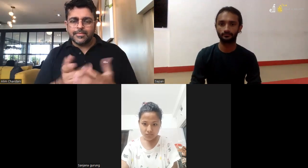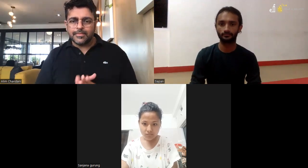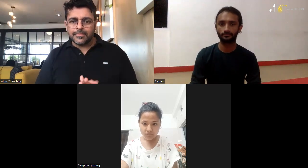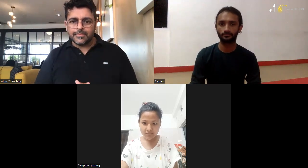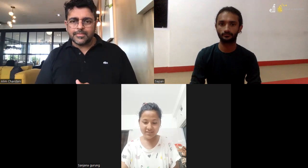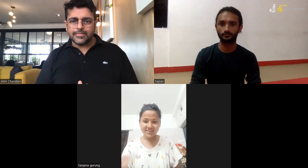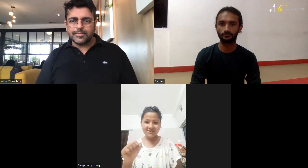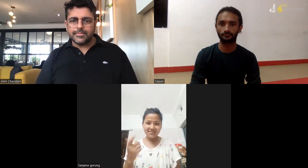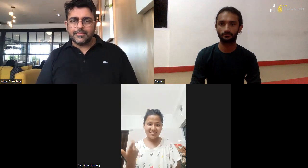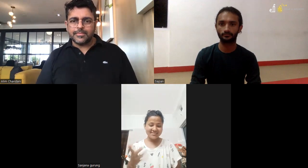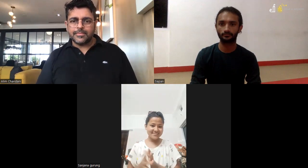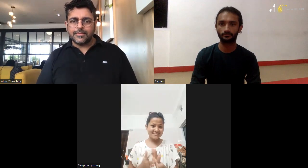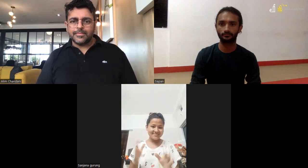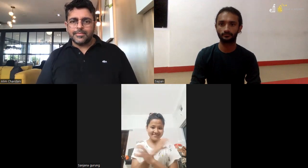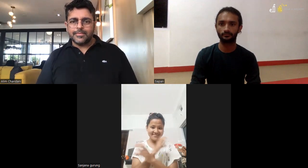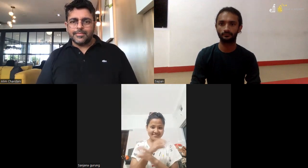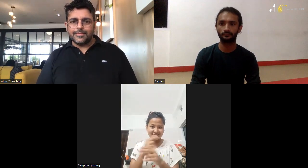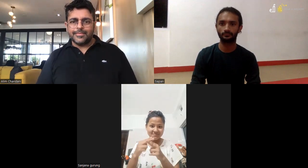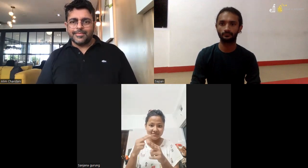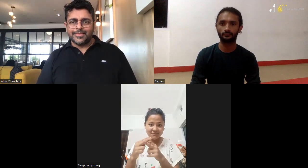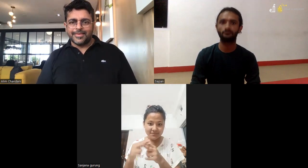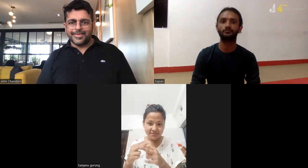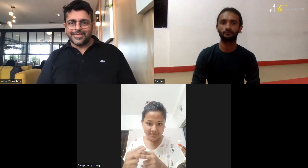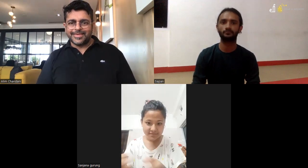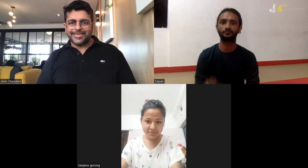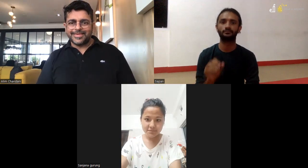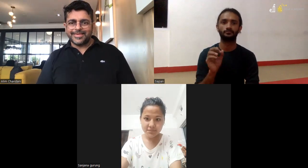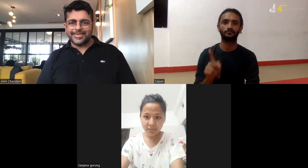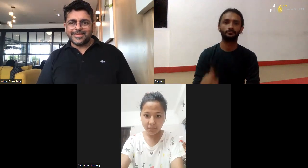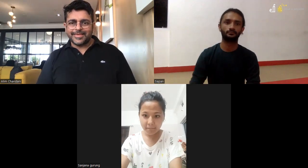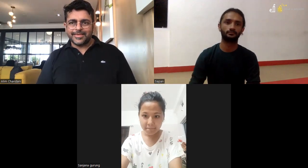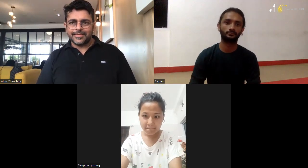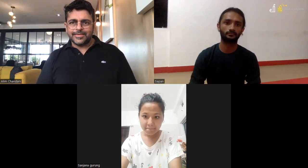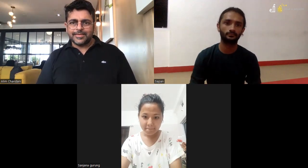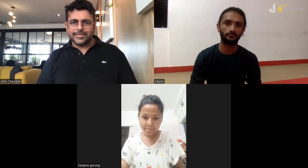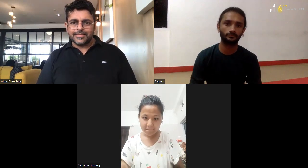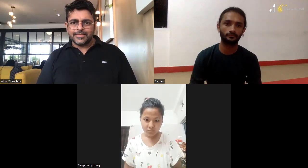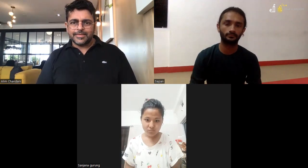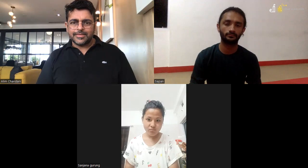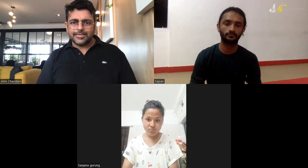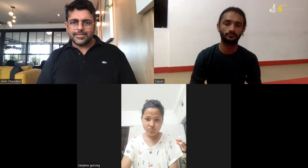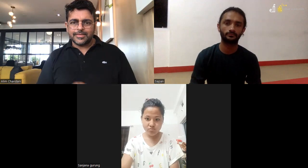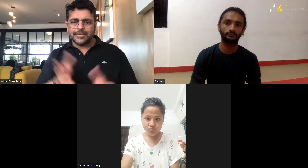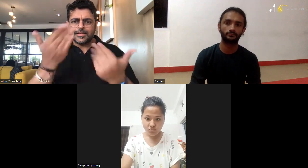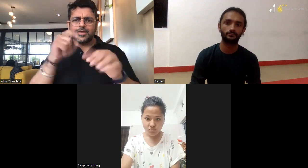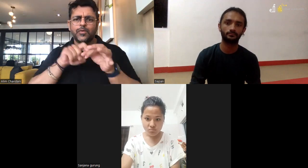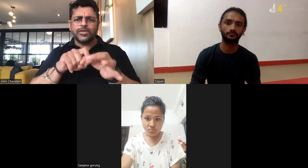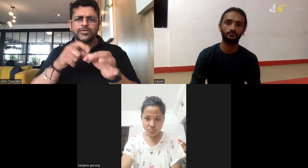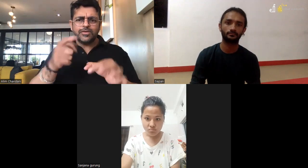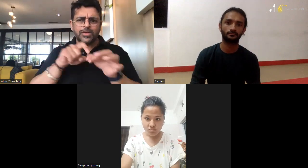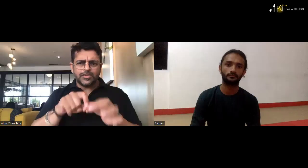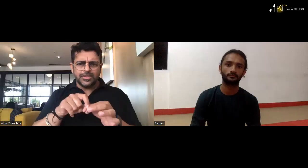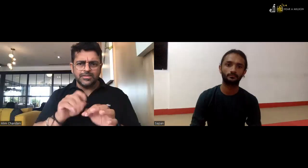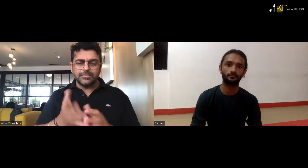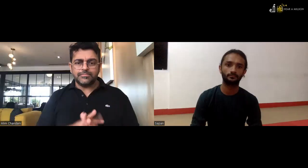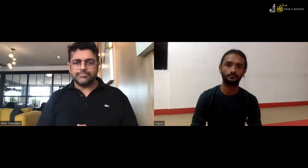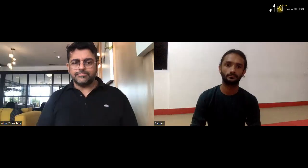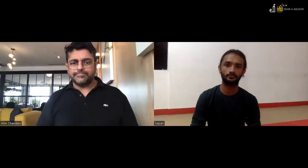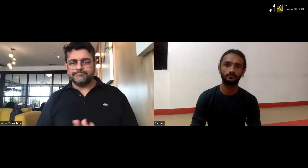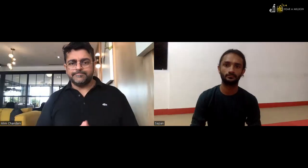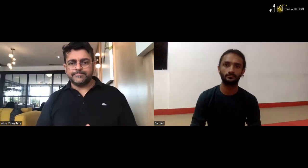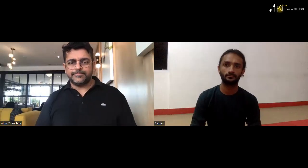to the Hera Milan group, and then we can send it. We can forward it to Dr. Madan, or if you still want to ask, you can. We